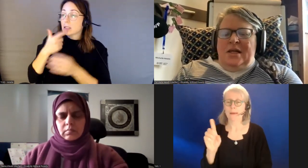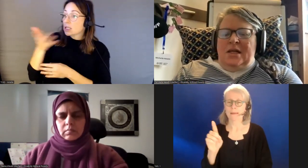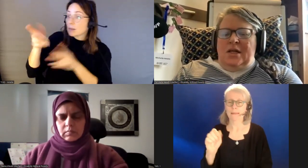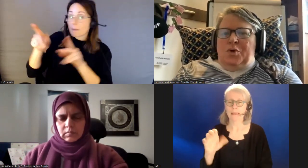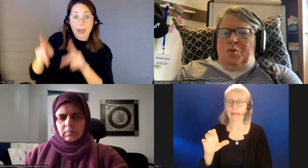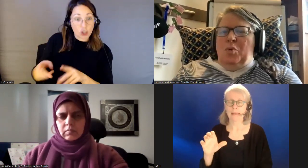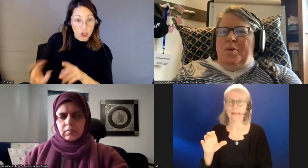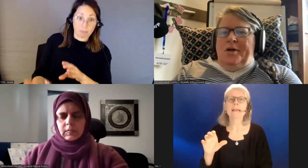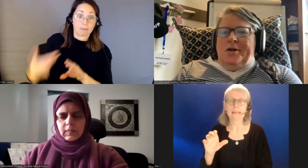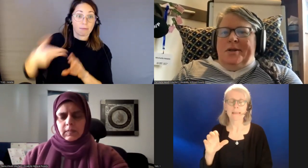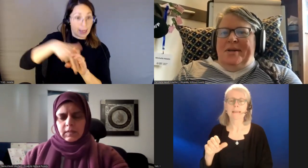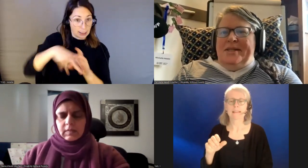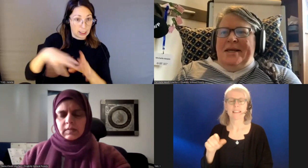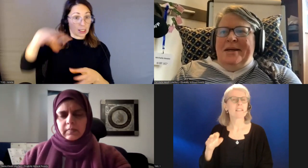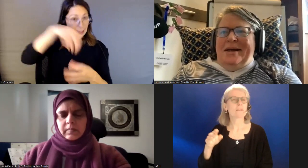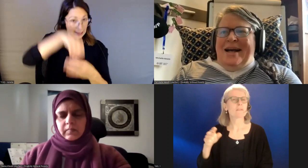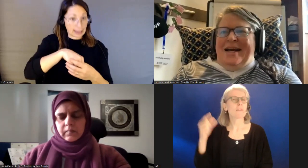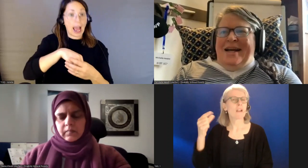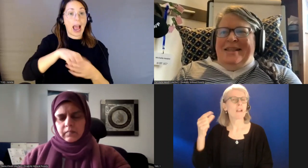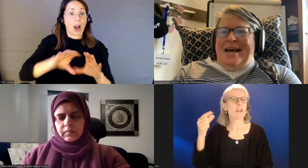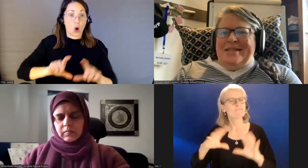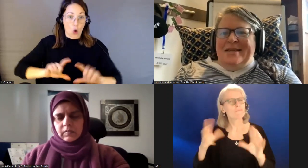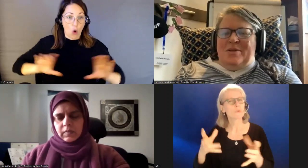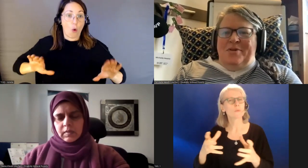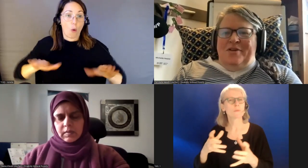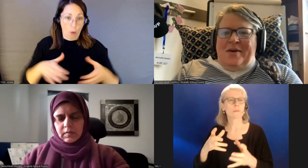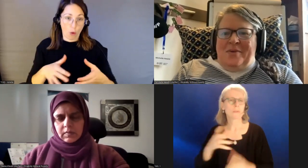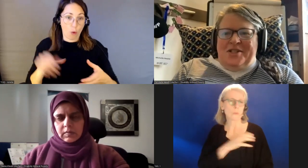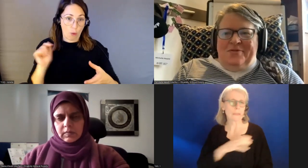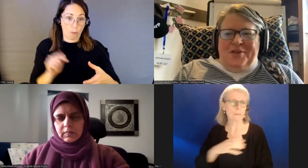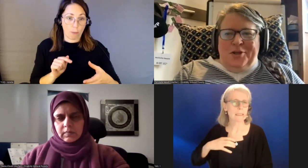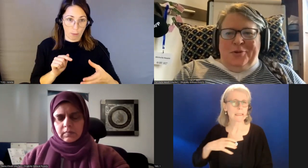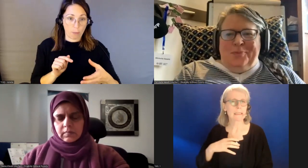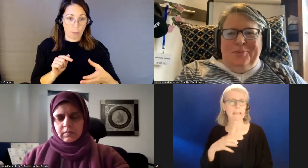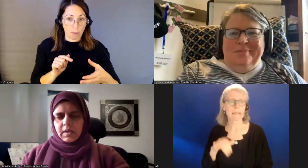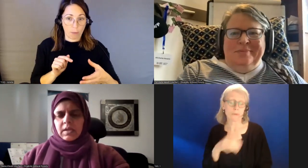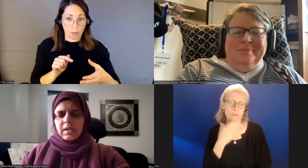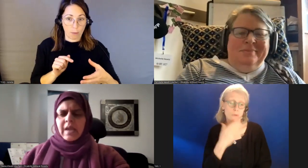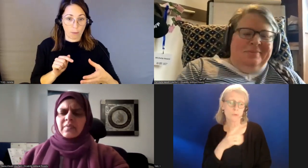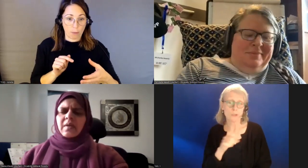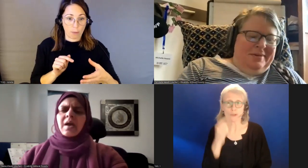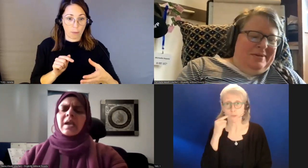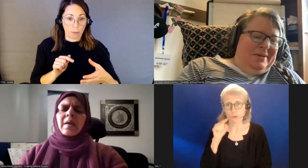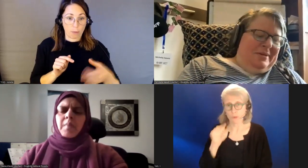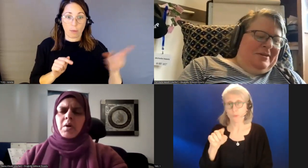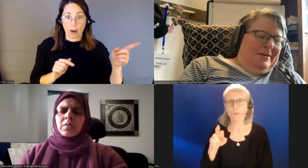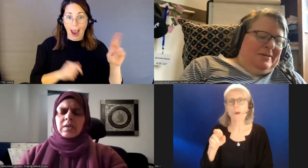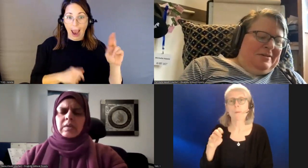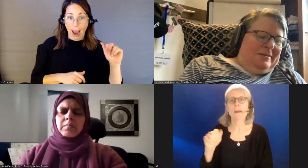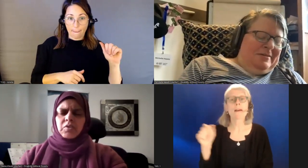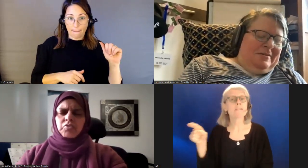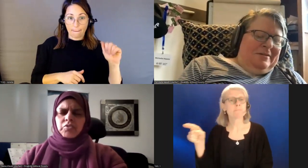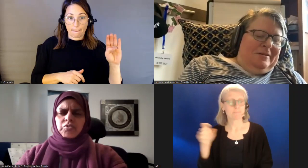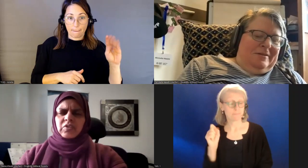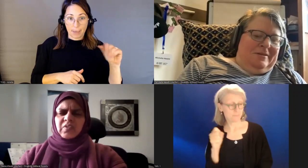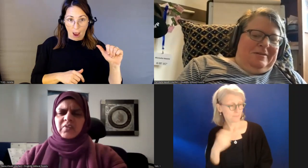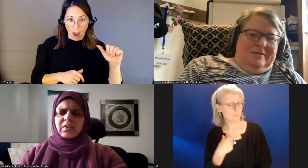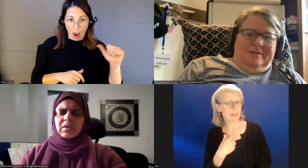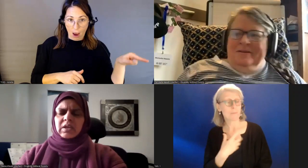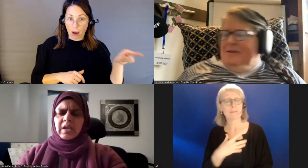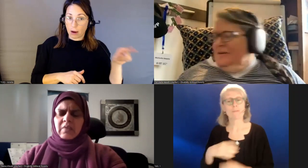Advisory Group or Committee. And that seems the perfect question for you. Yes, I am on the